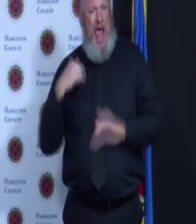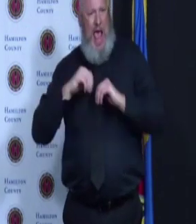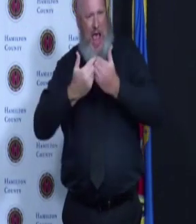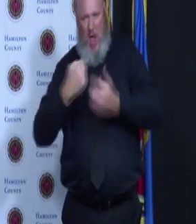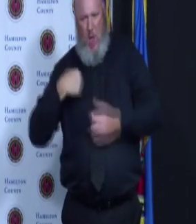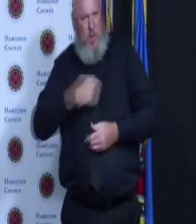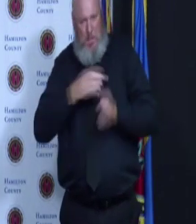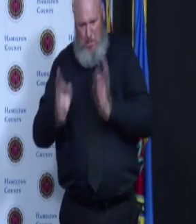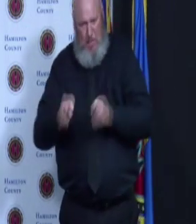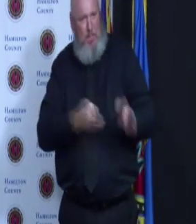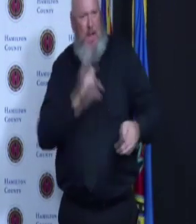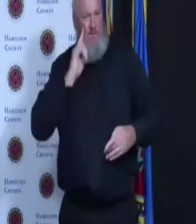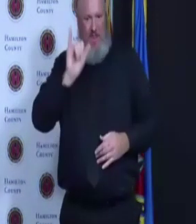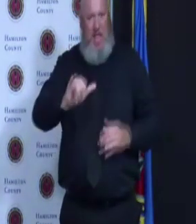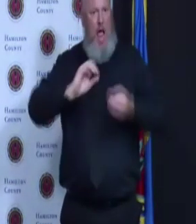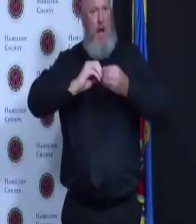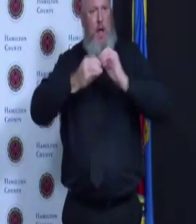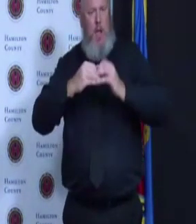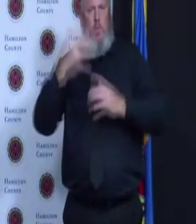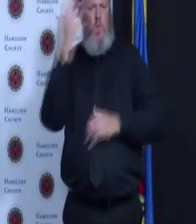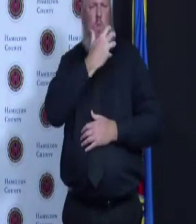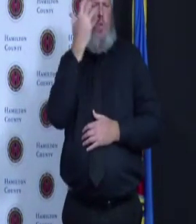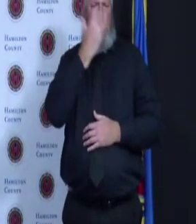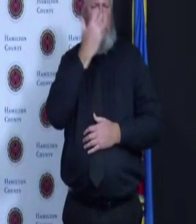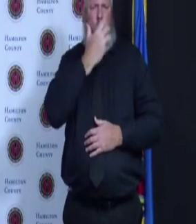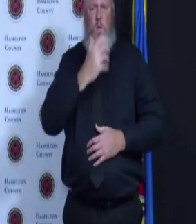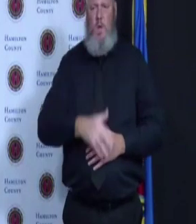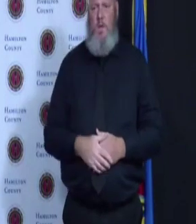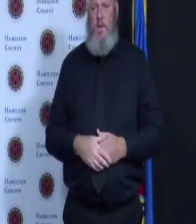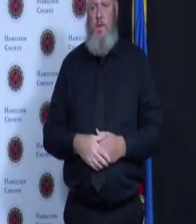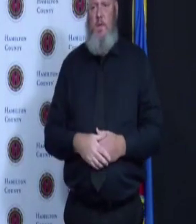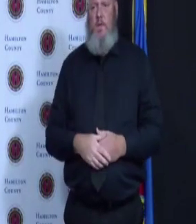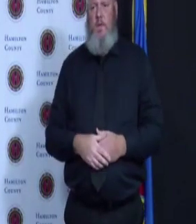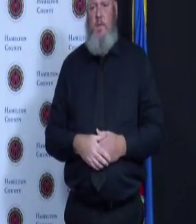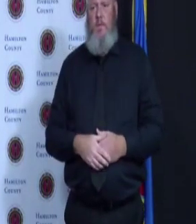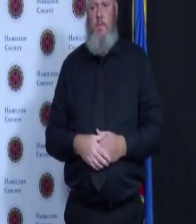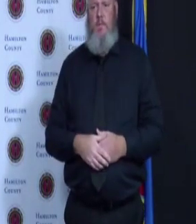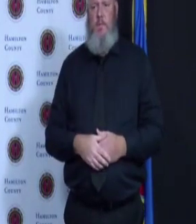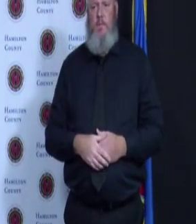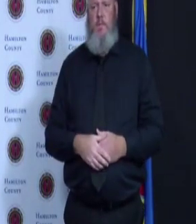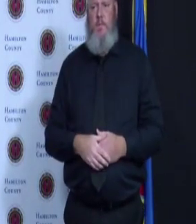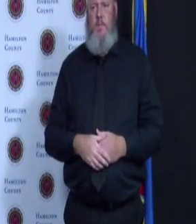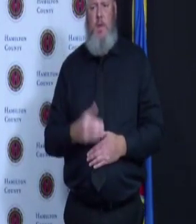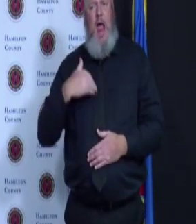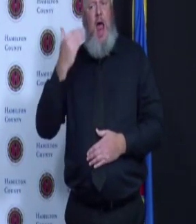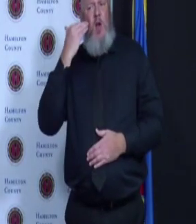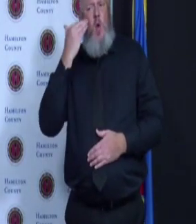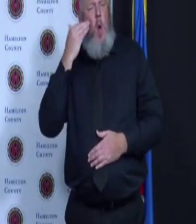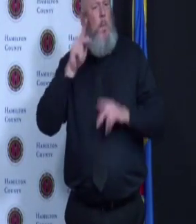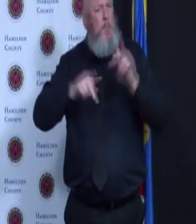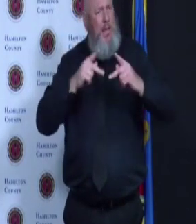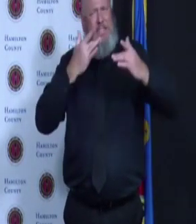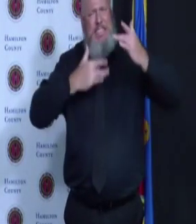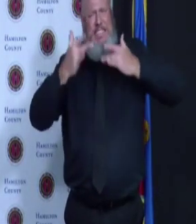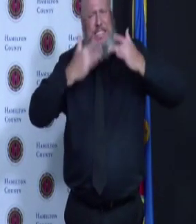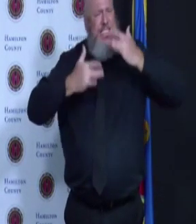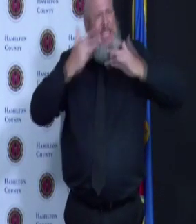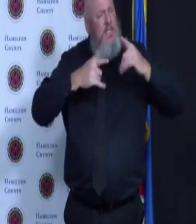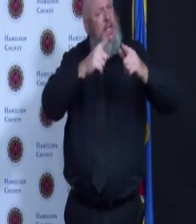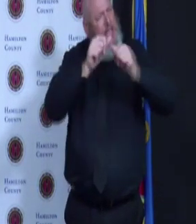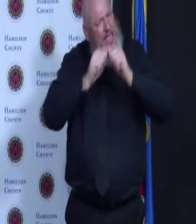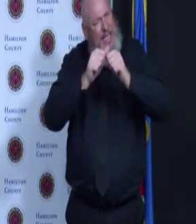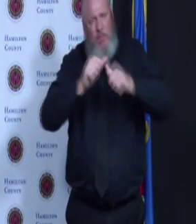I know it's frustrating. There's so many people in need in the community at this moment in time, but please keep trying, and hopefully you've got